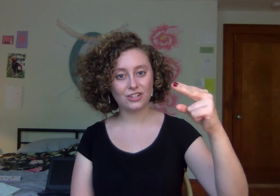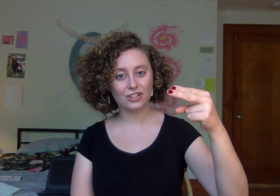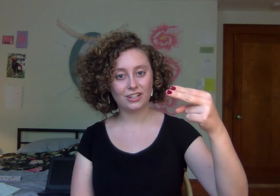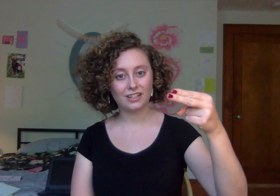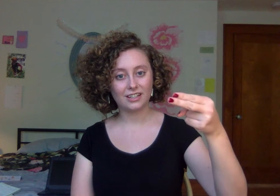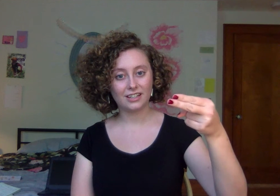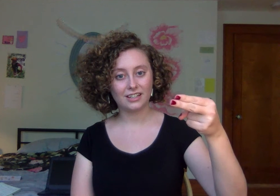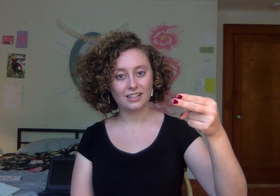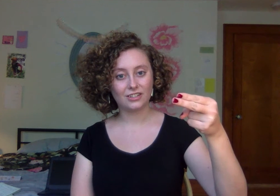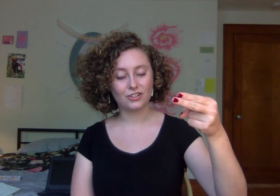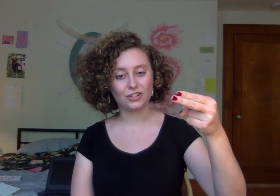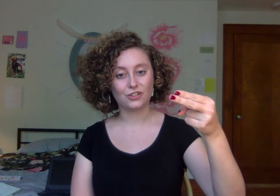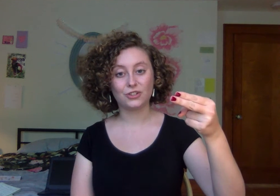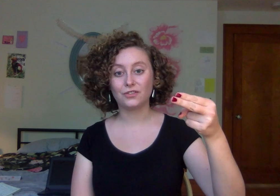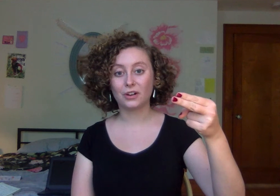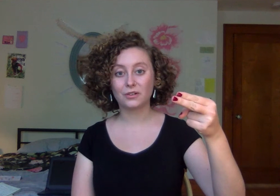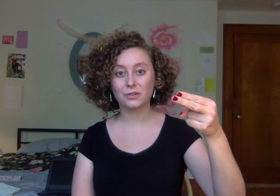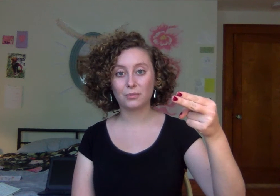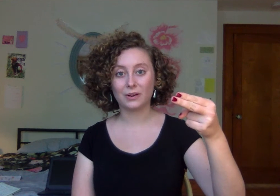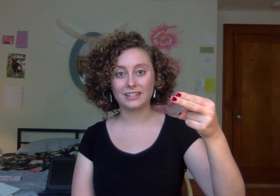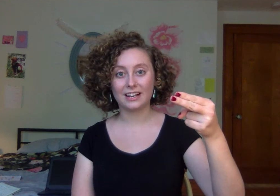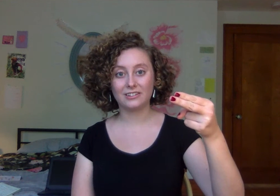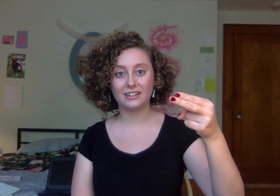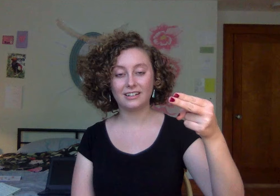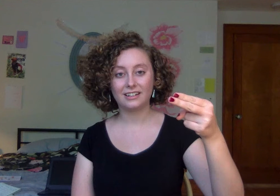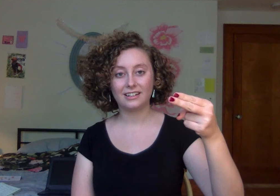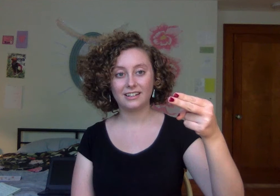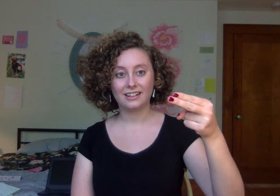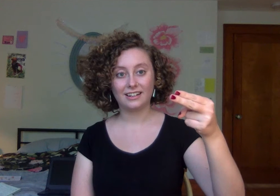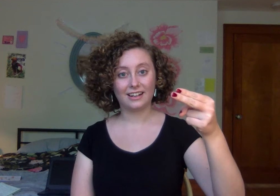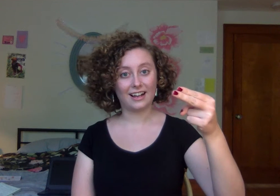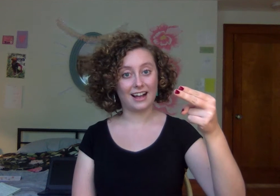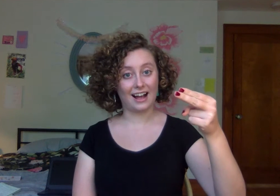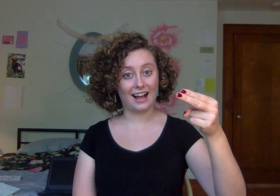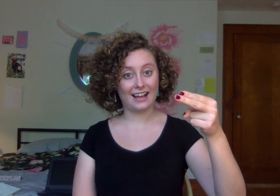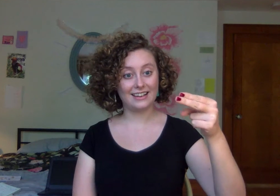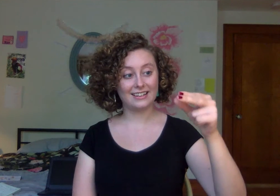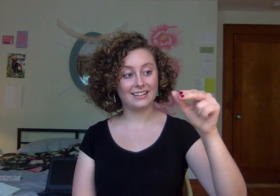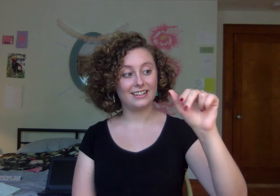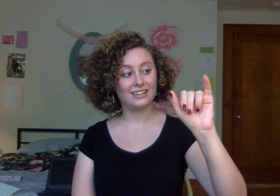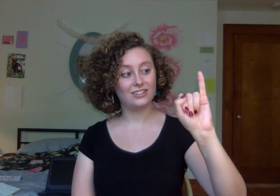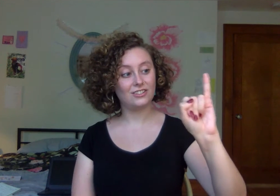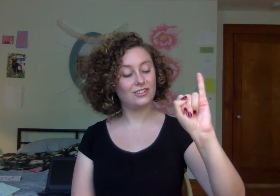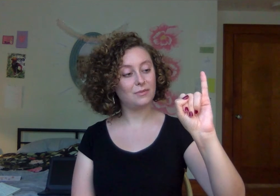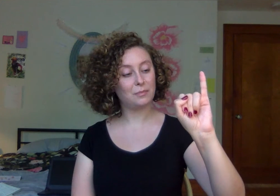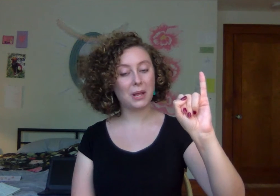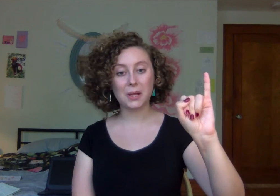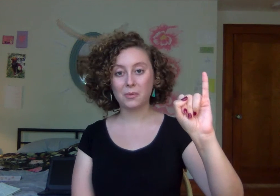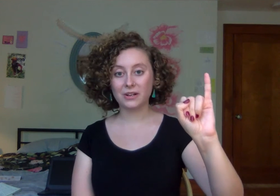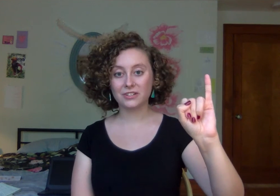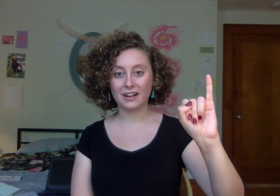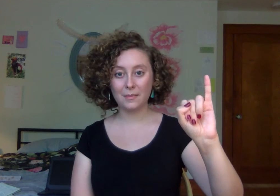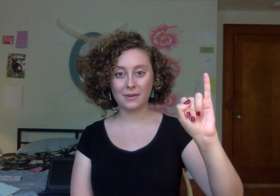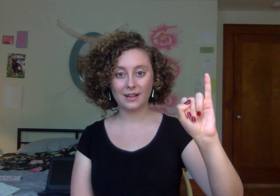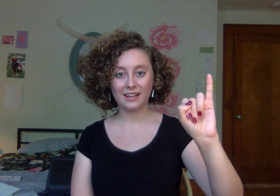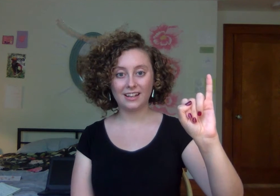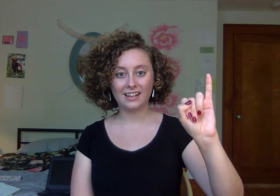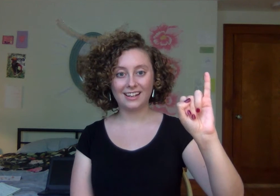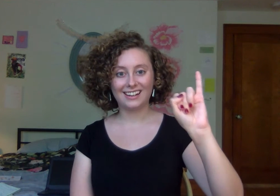H, just your two fingers pointed out. I, pinky pointed straight up. And